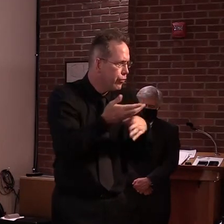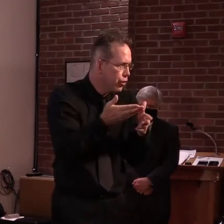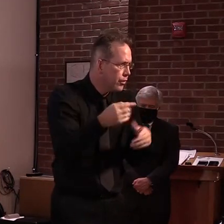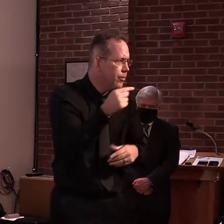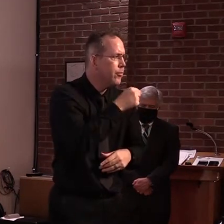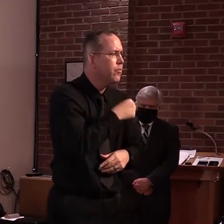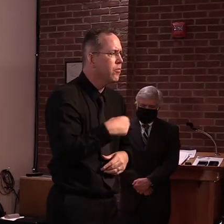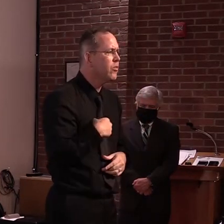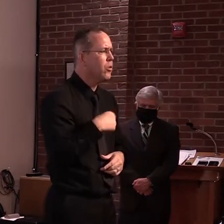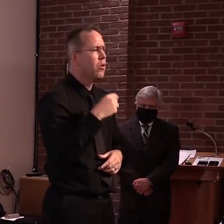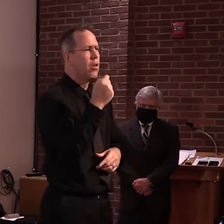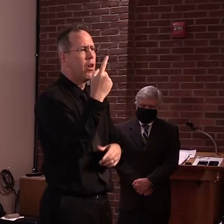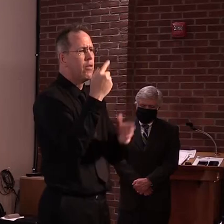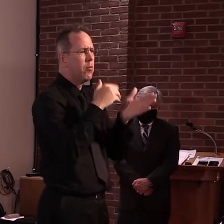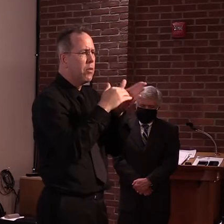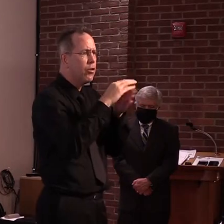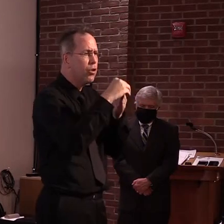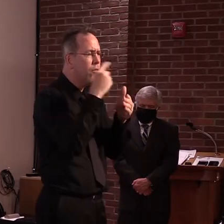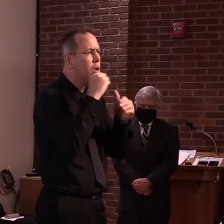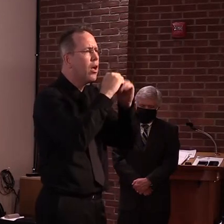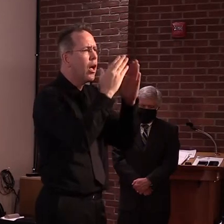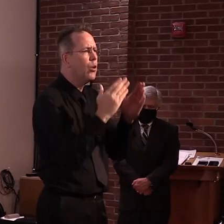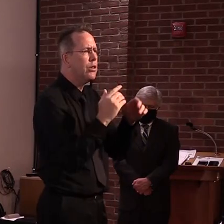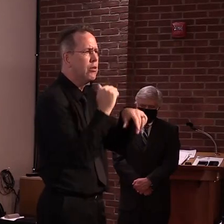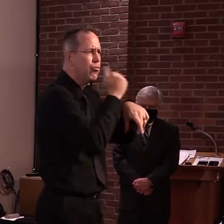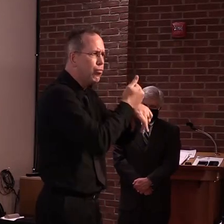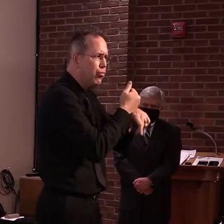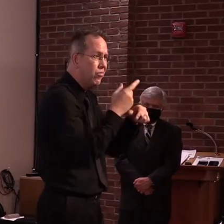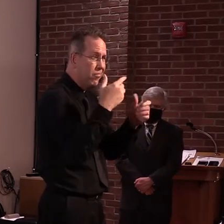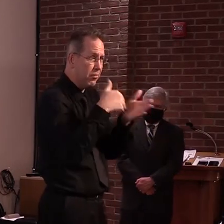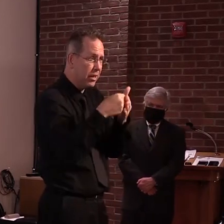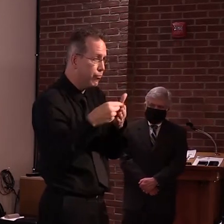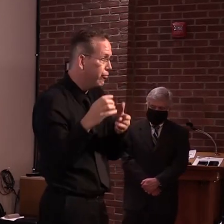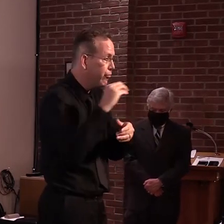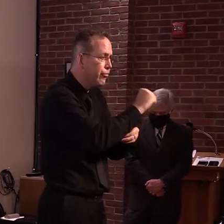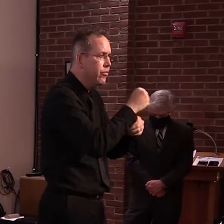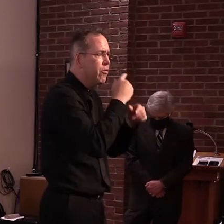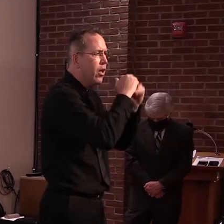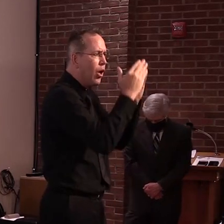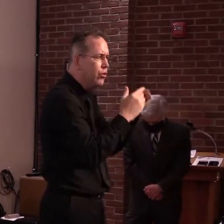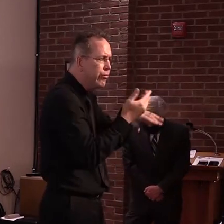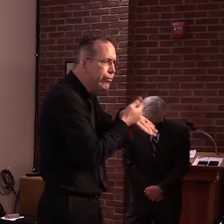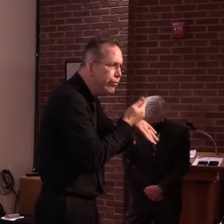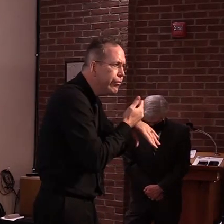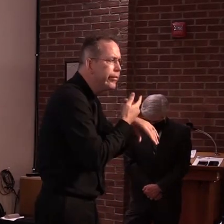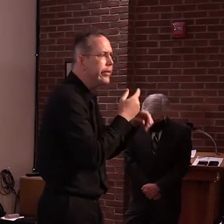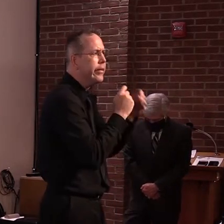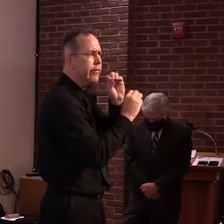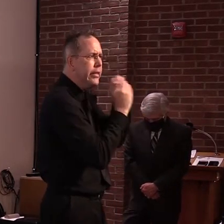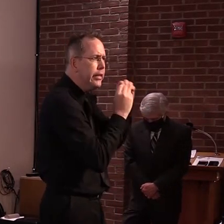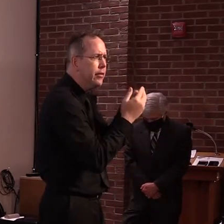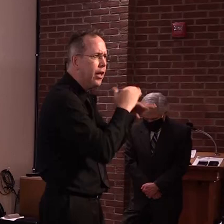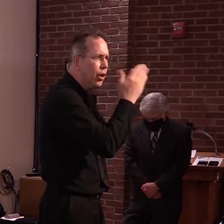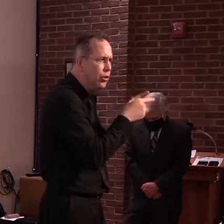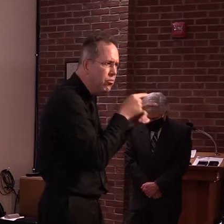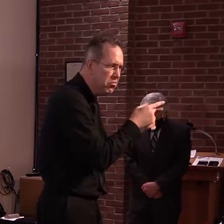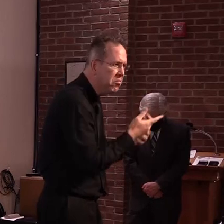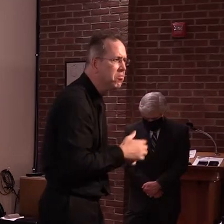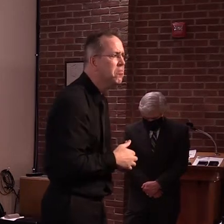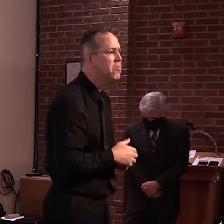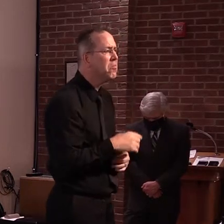is necessary for Vermont homeowners in need. We know that providing limited financial assistance now, we could prevent